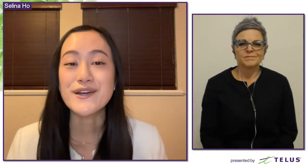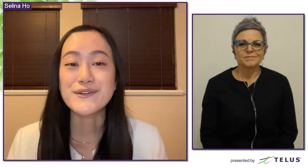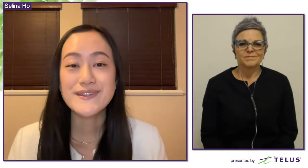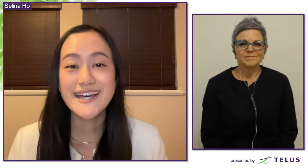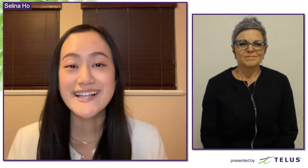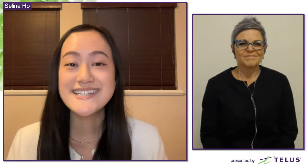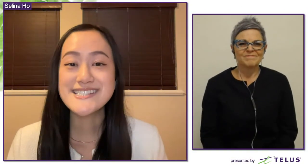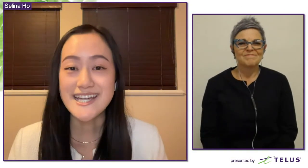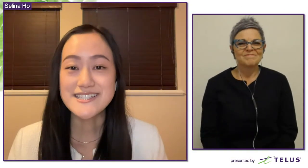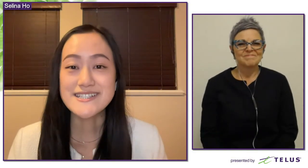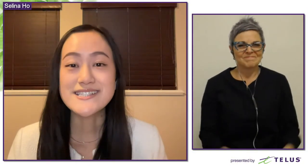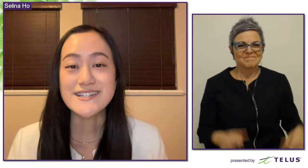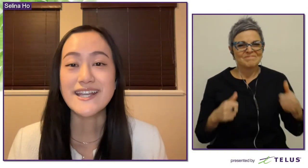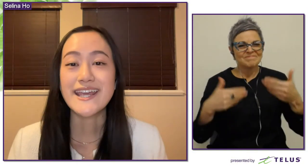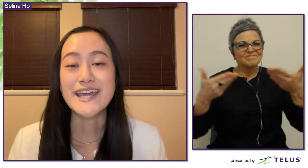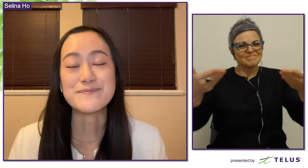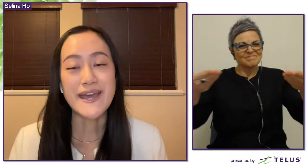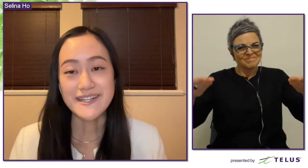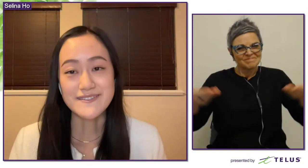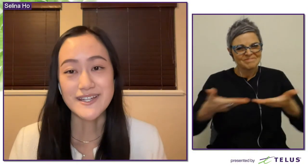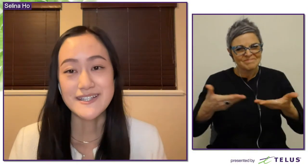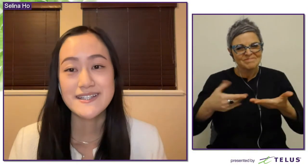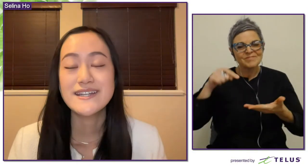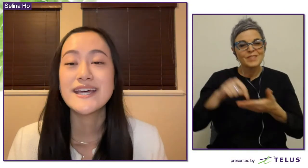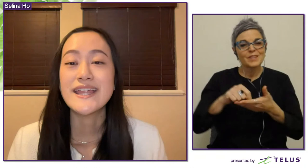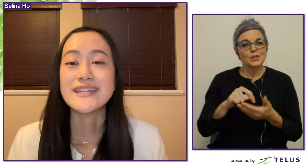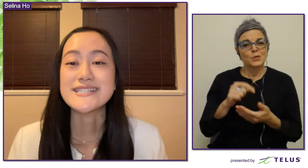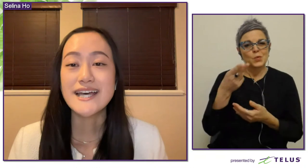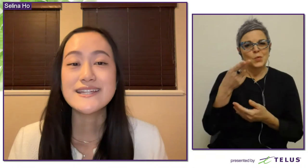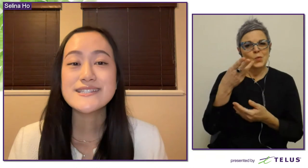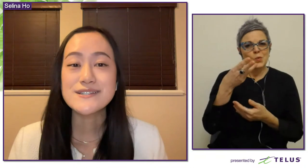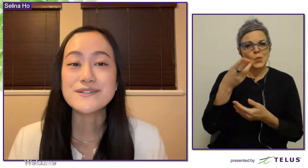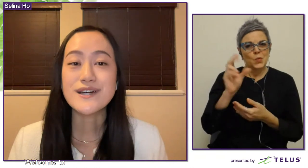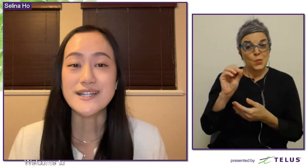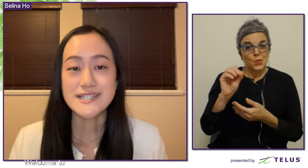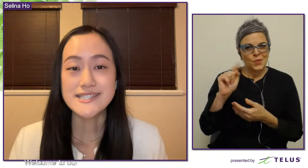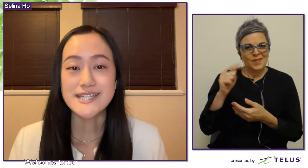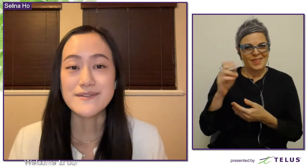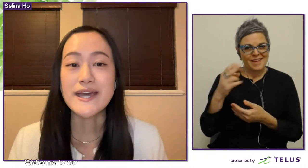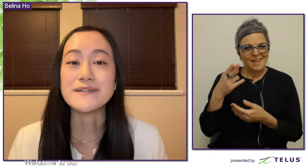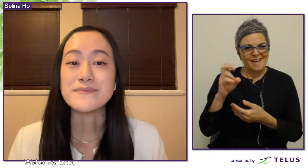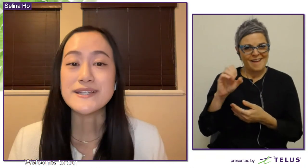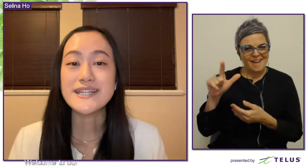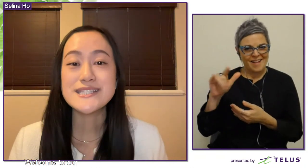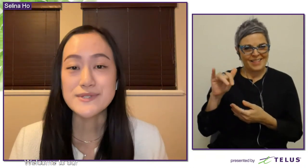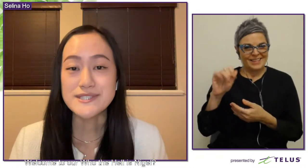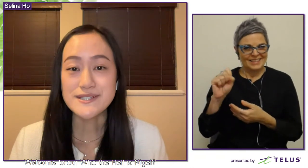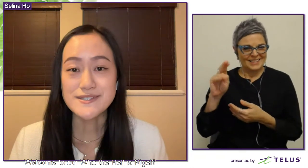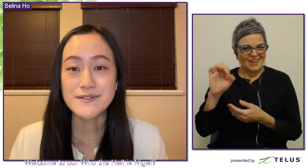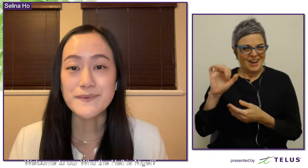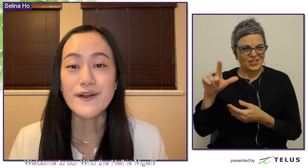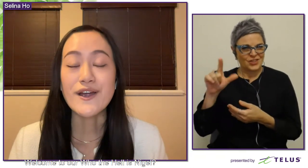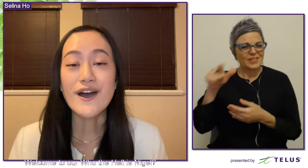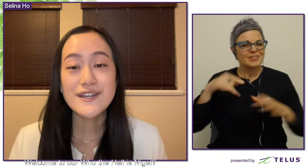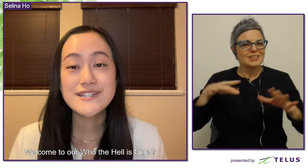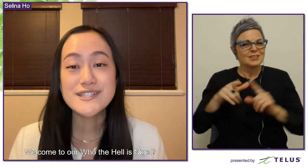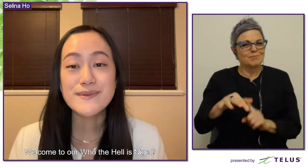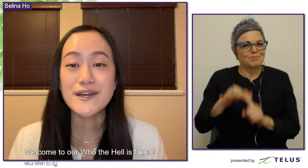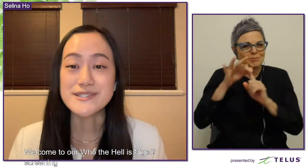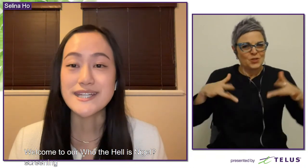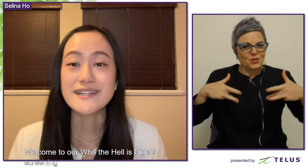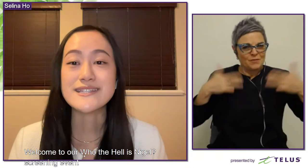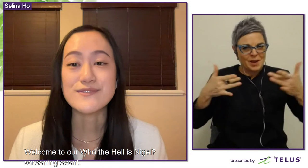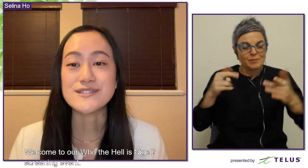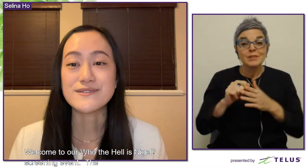Welcome to our Who the Hell is Nigel screening and panel event. The TELUS Local Content Team and Abilities Resource Group are honored